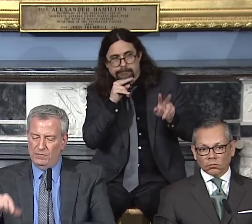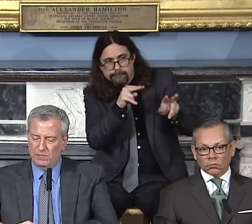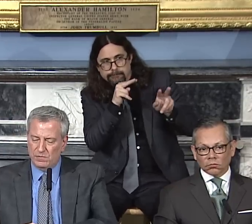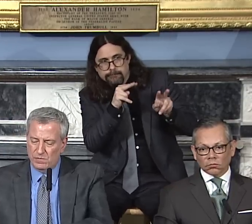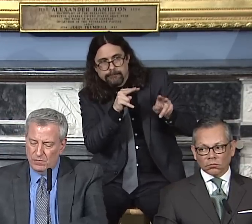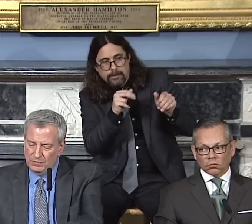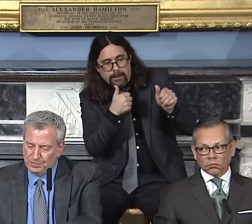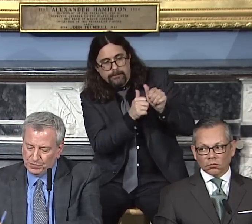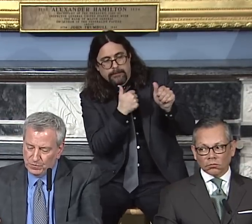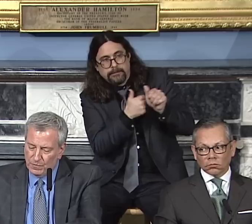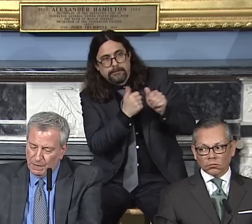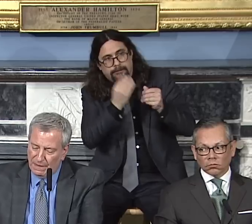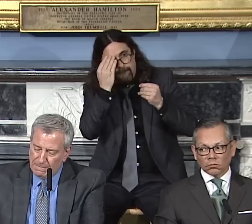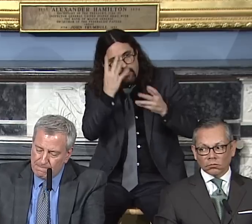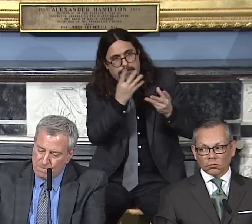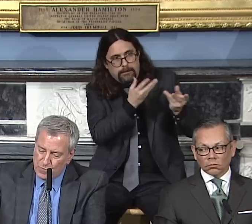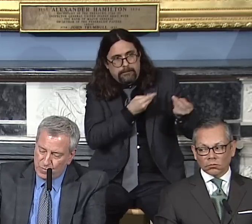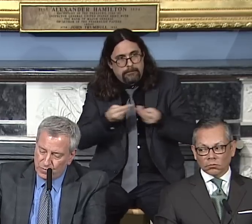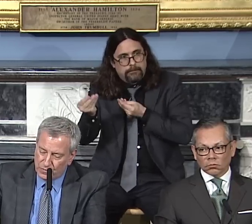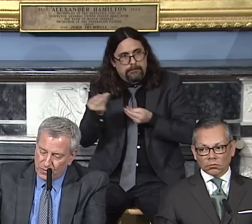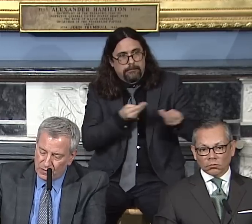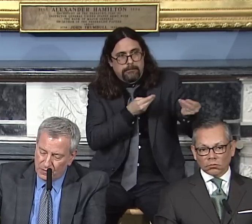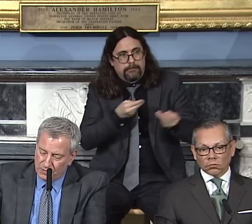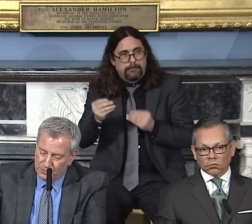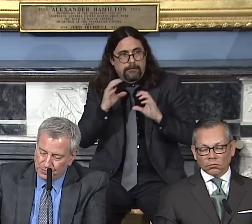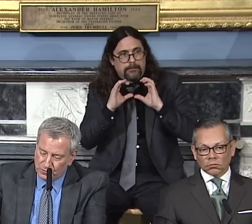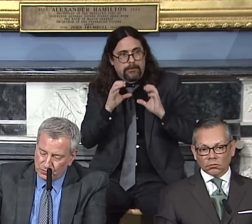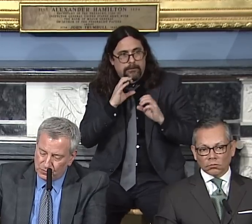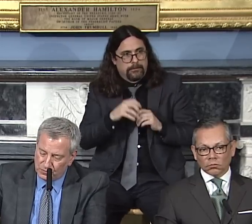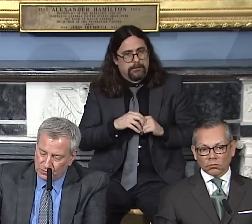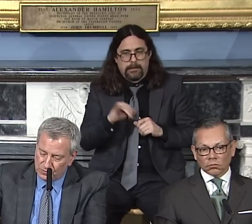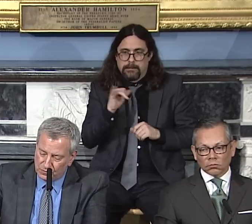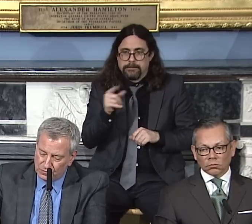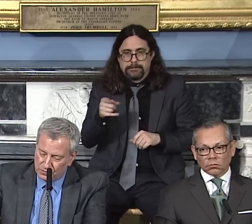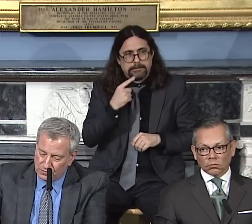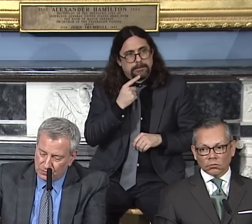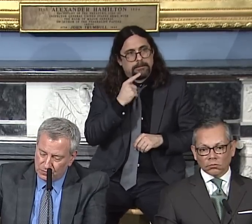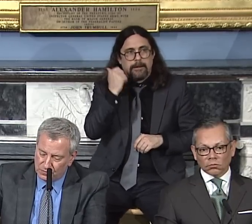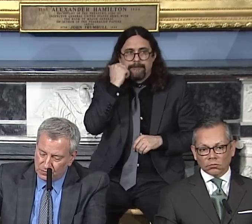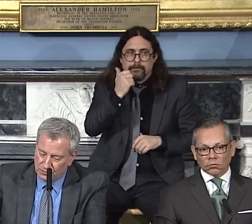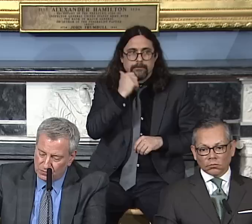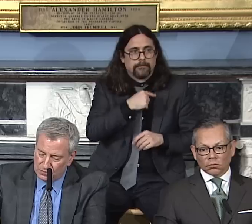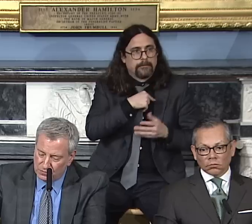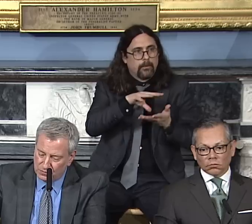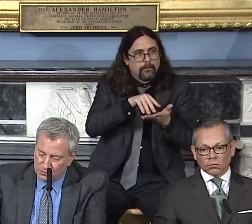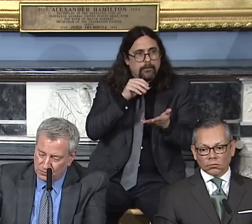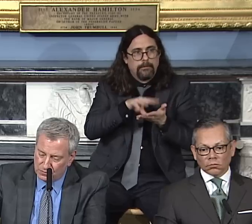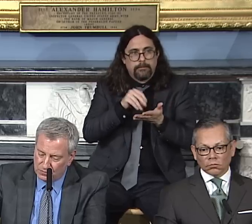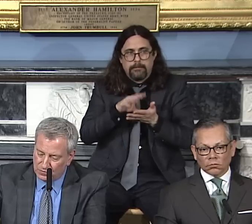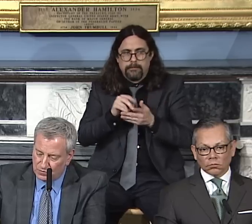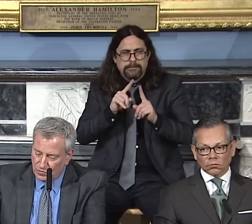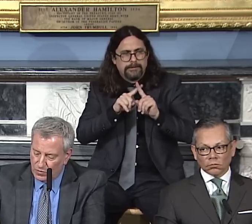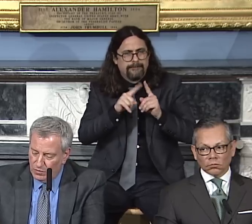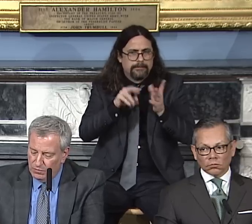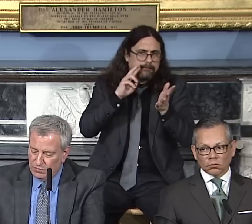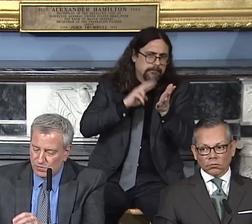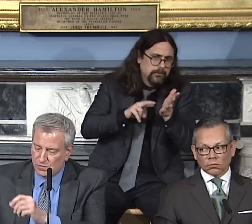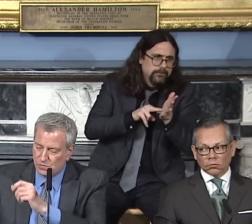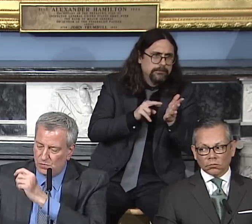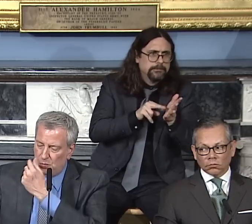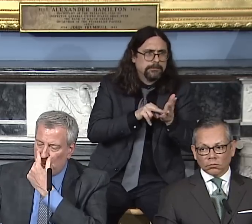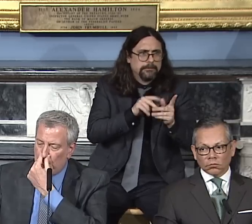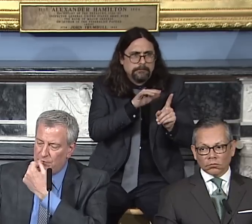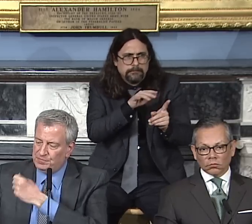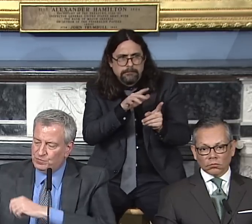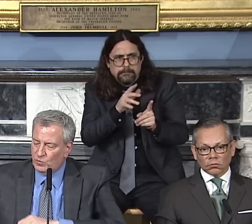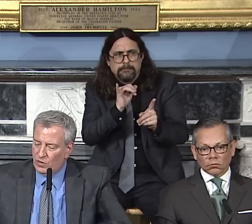been saying, every day we're learning something new, and we look at studies that are released. Additionally, we talk to scientists at